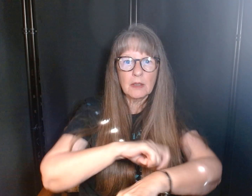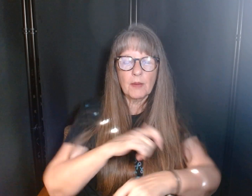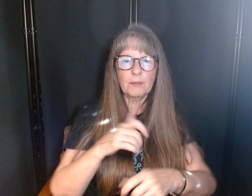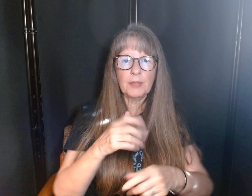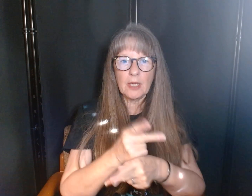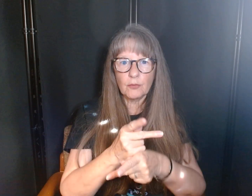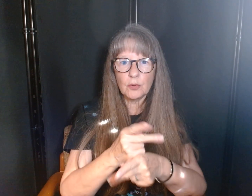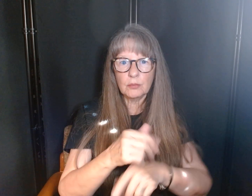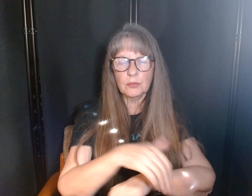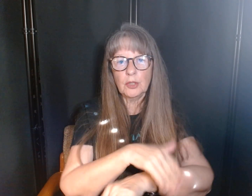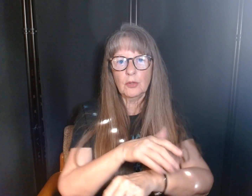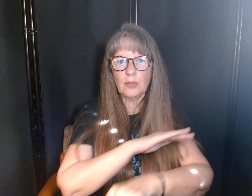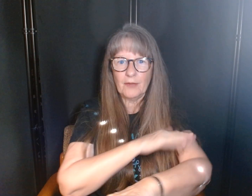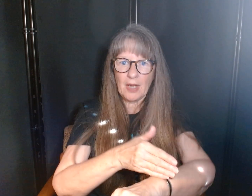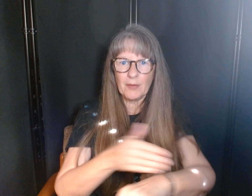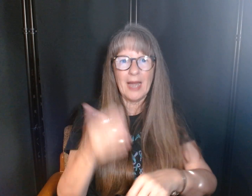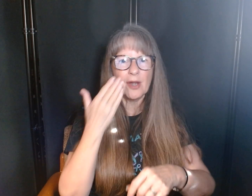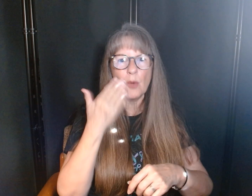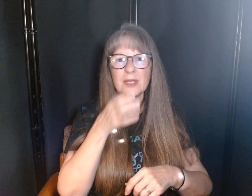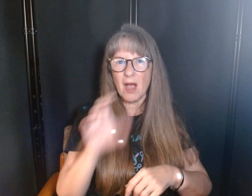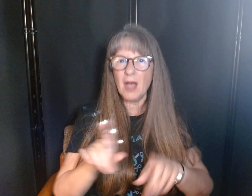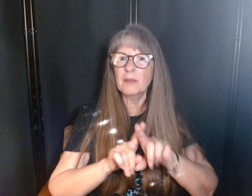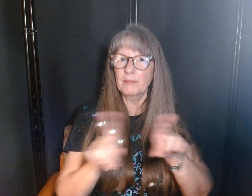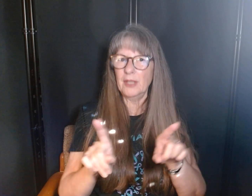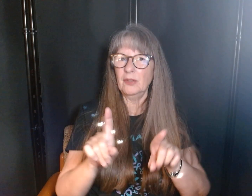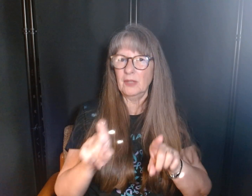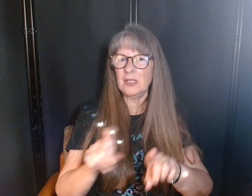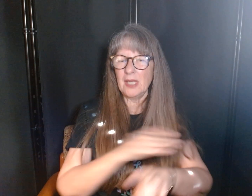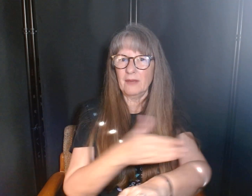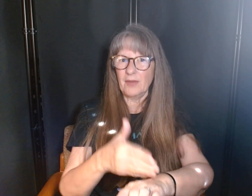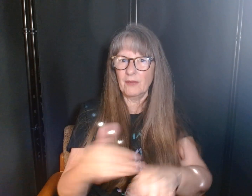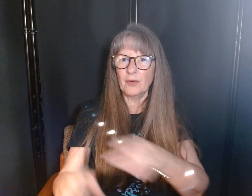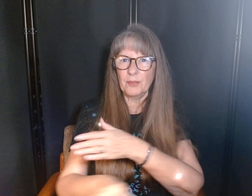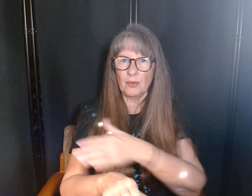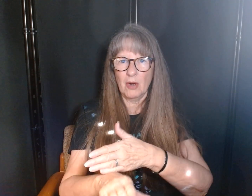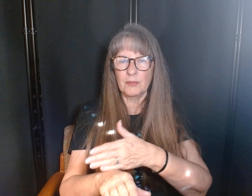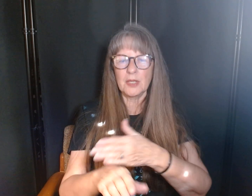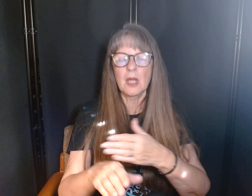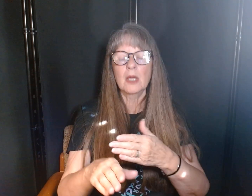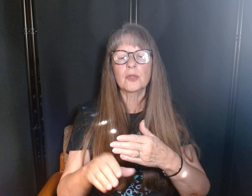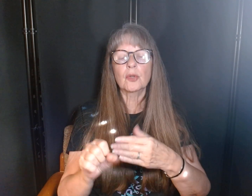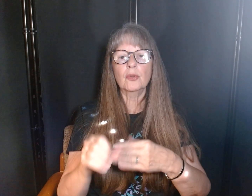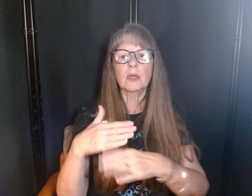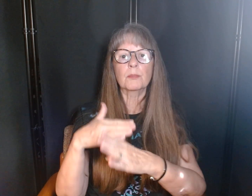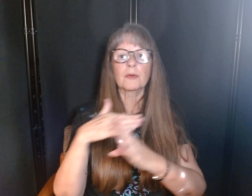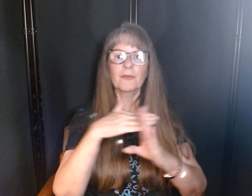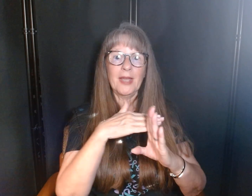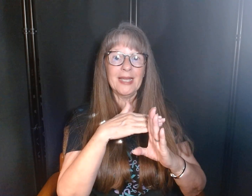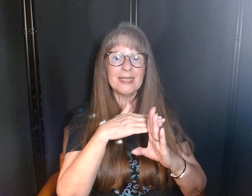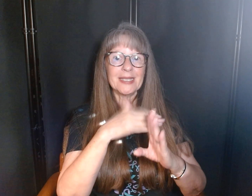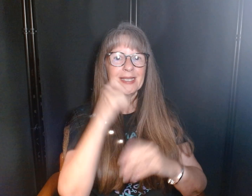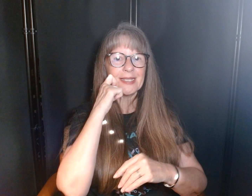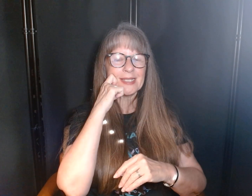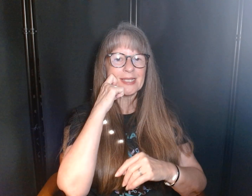be careful. You have to cover. I know it's hot, but you need to kind of cover up your arms so you can prevent